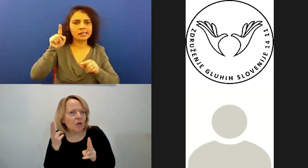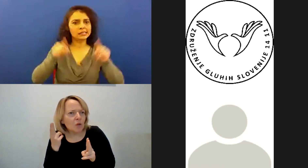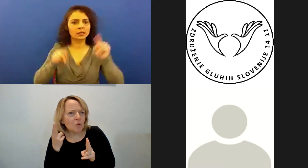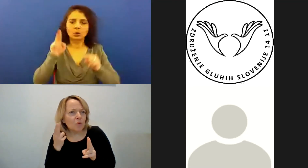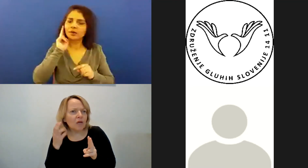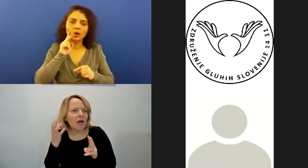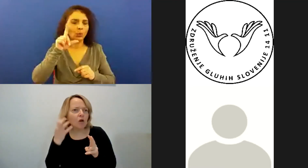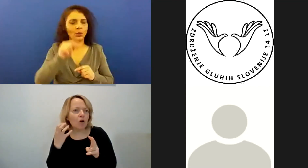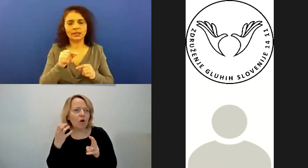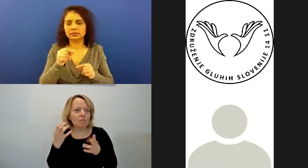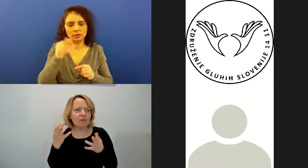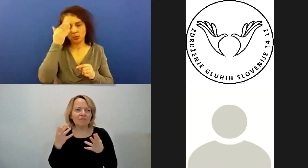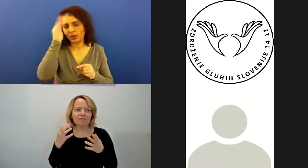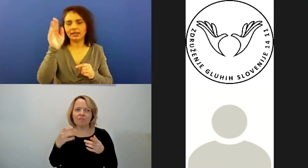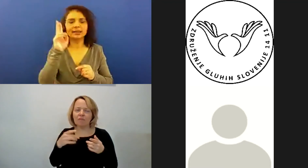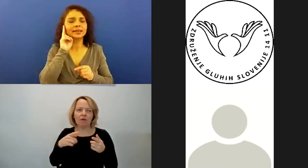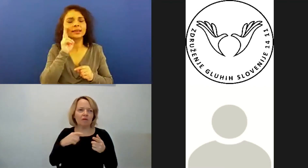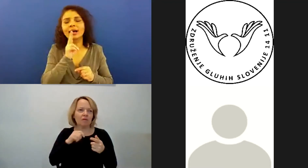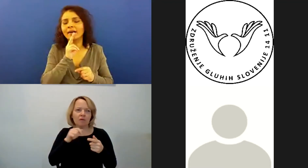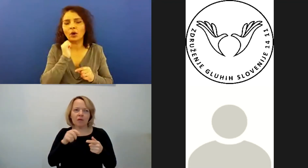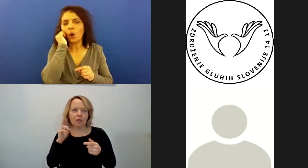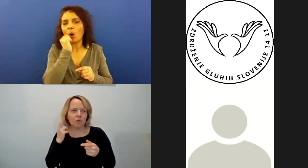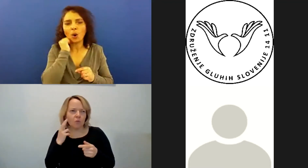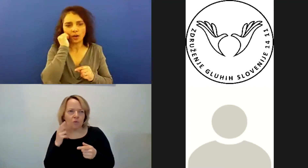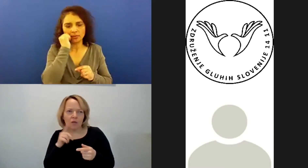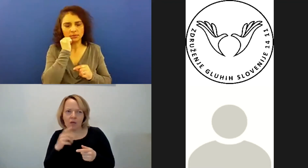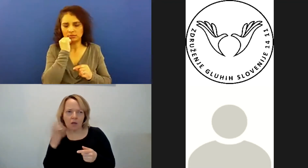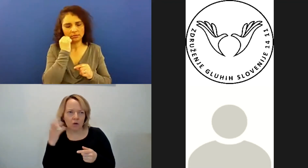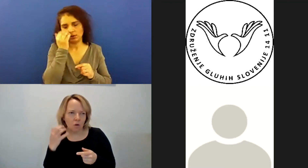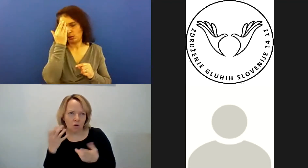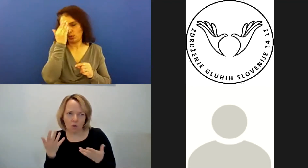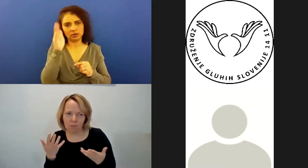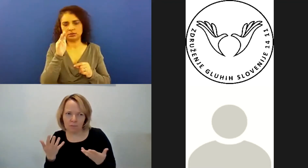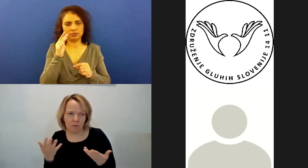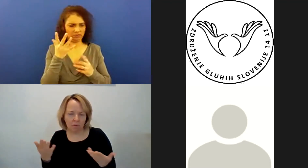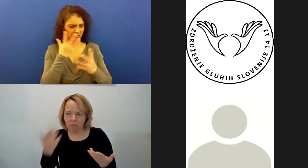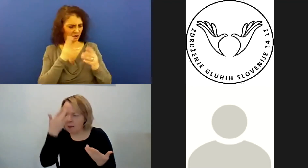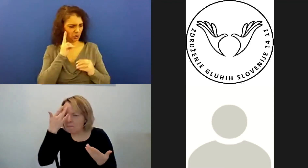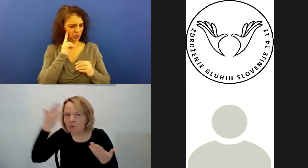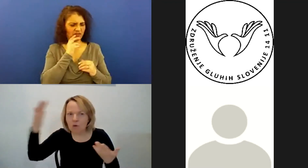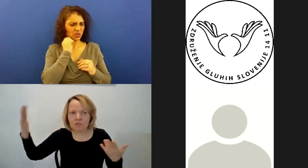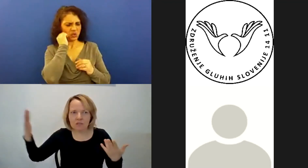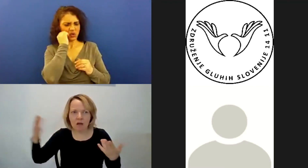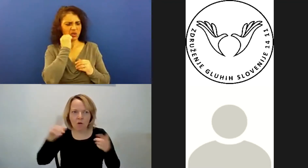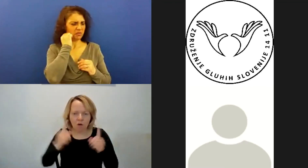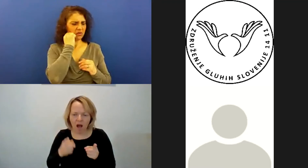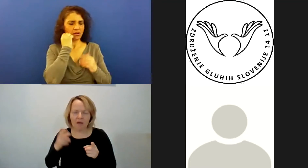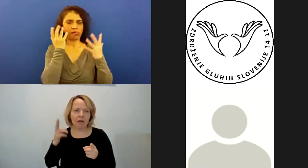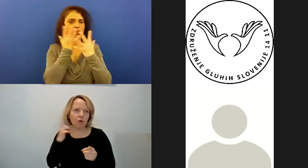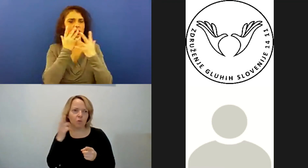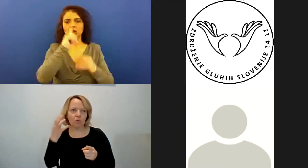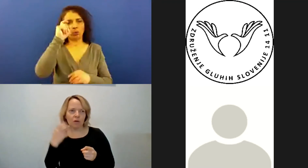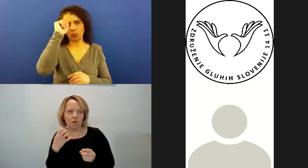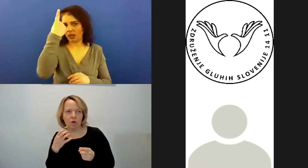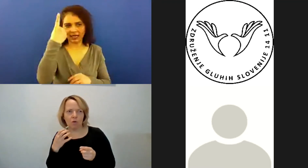I started asking around in the Dutch Deaf Associations and Deaf Clubs, saying, do you know of other deaf Roma?